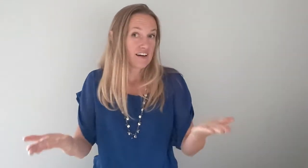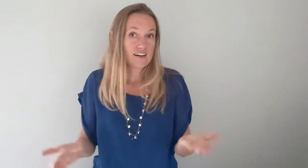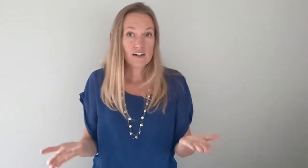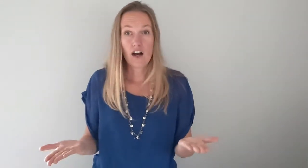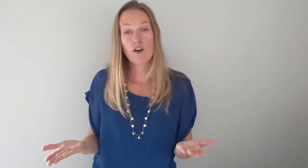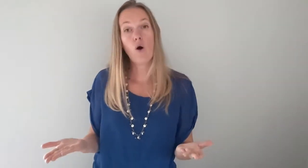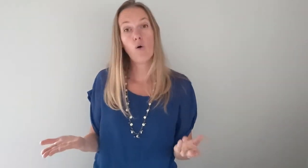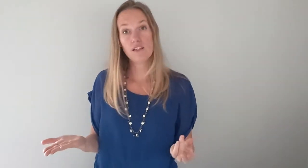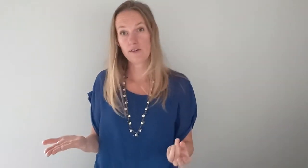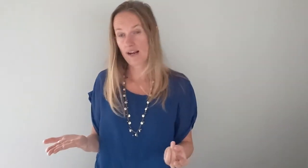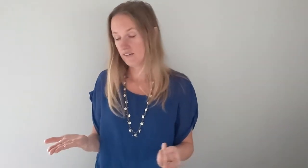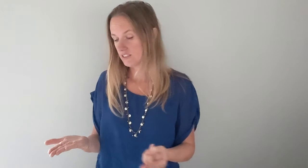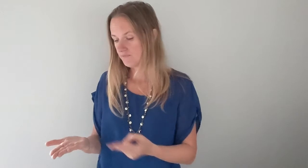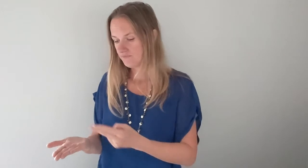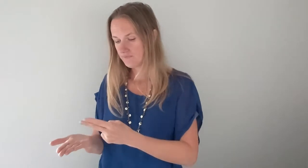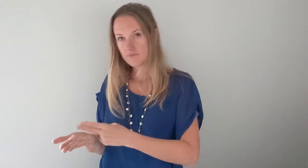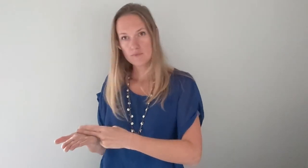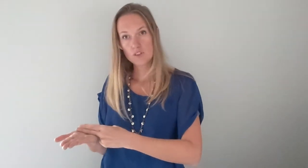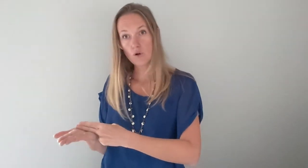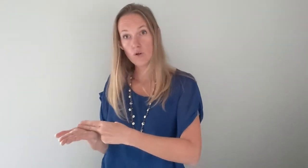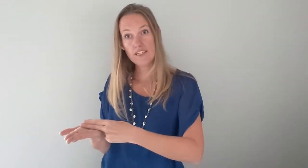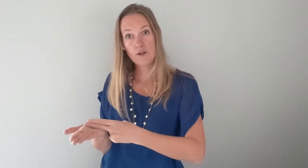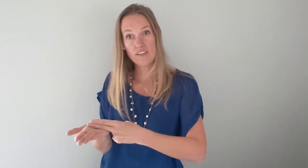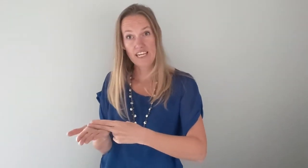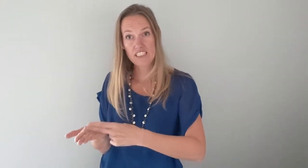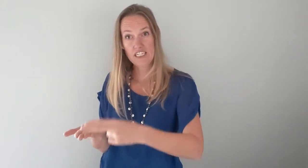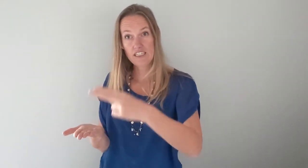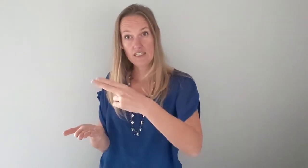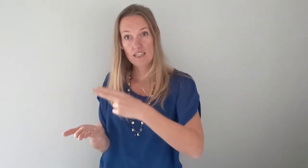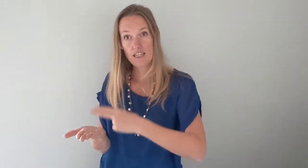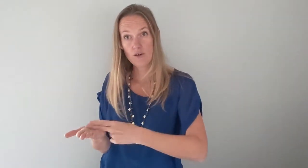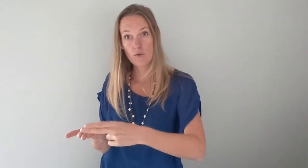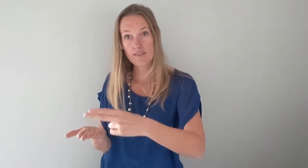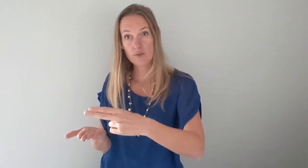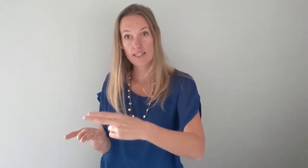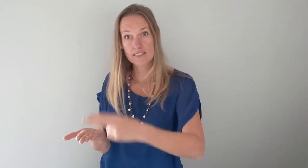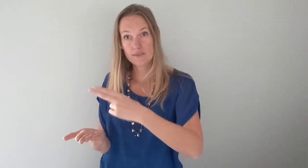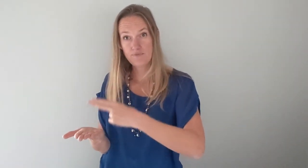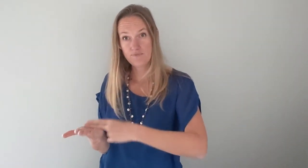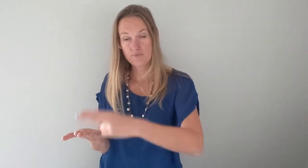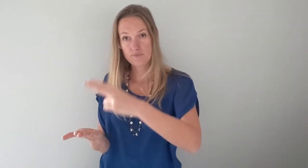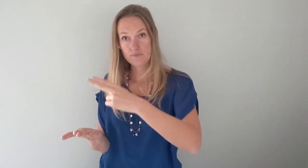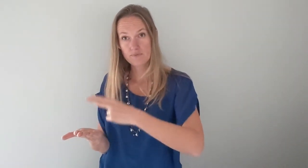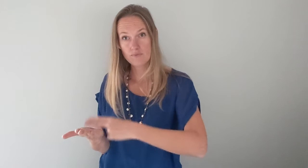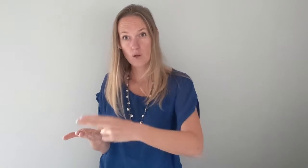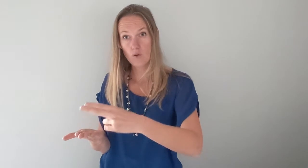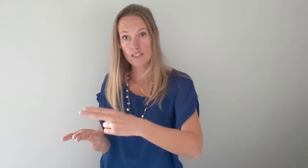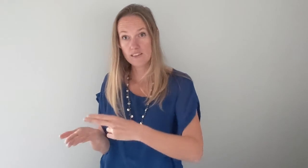Here, on holy ground. So holy, you have an H here, and you go around twice. Holy.